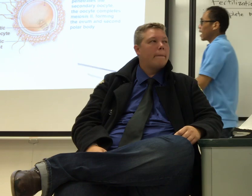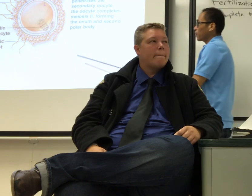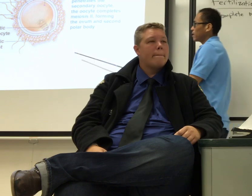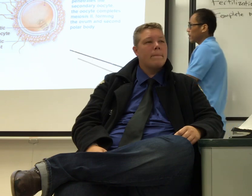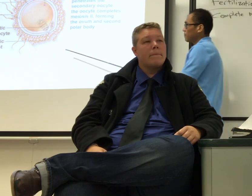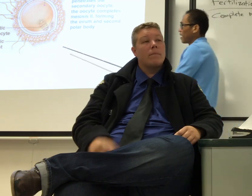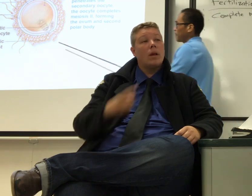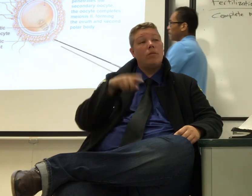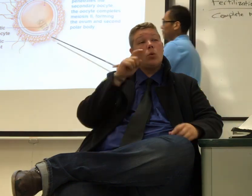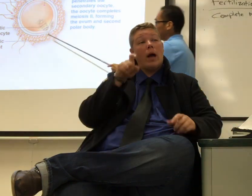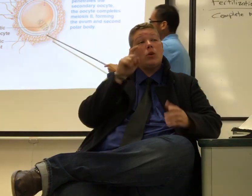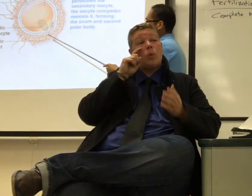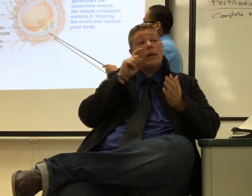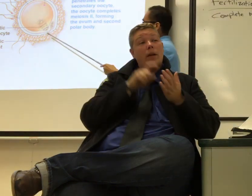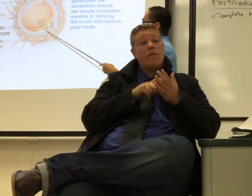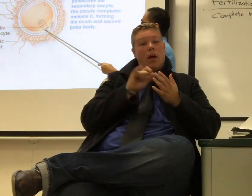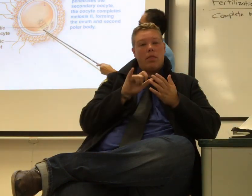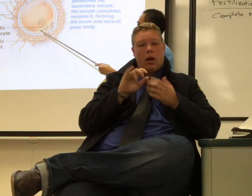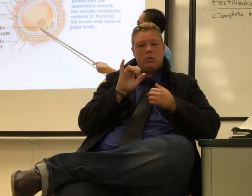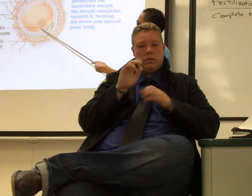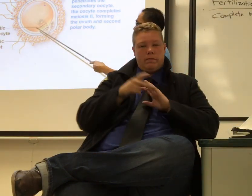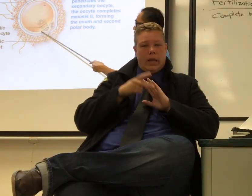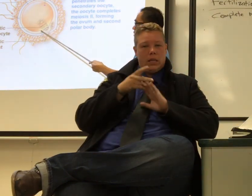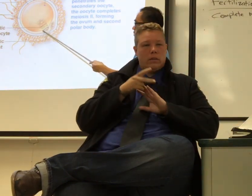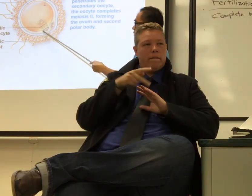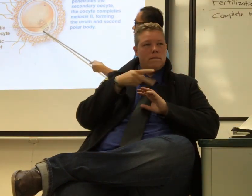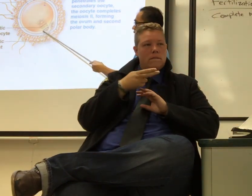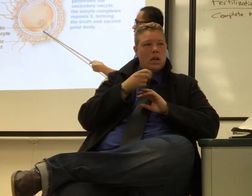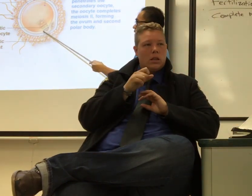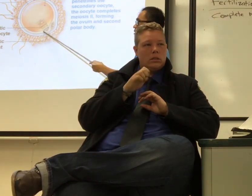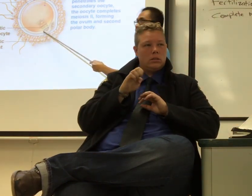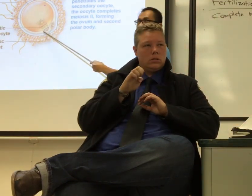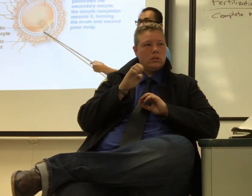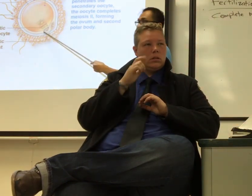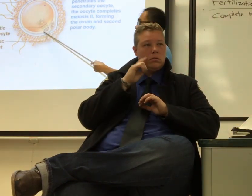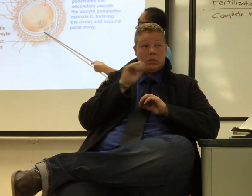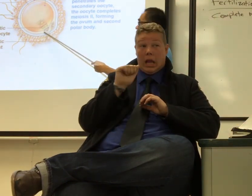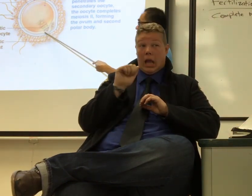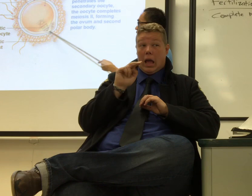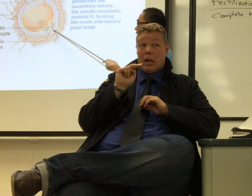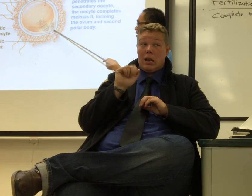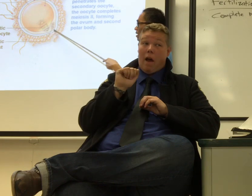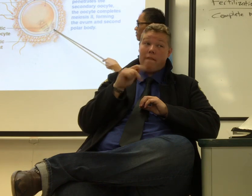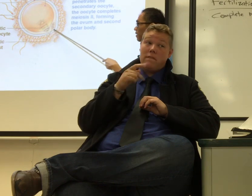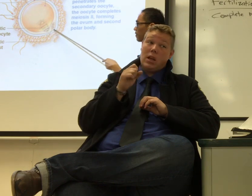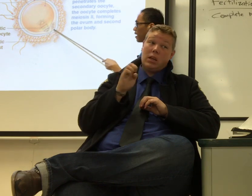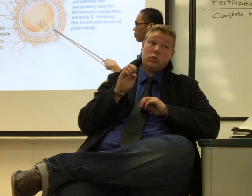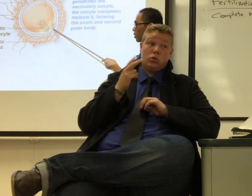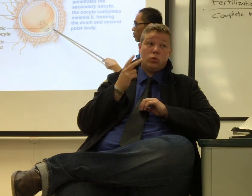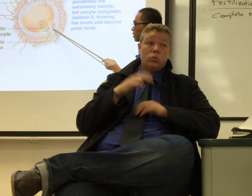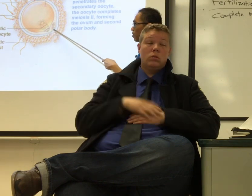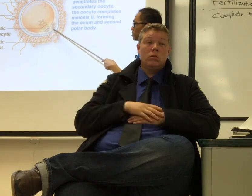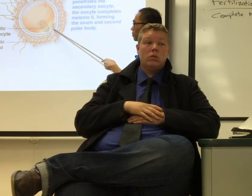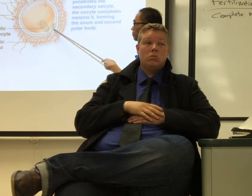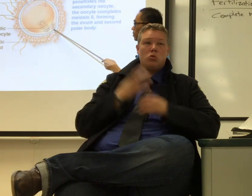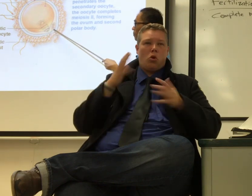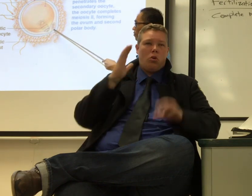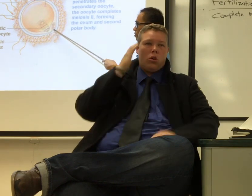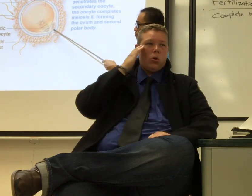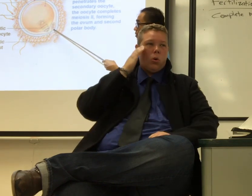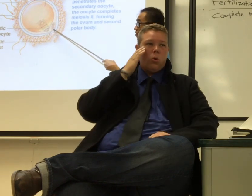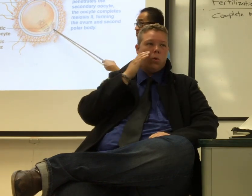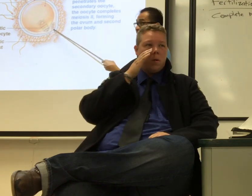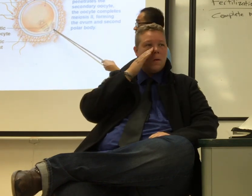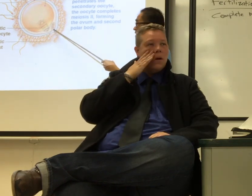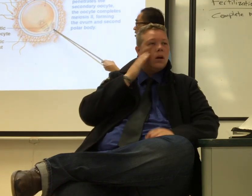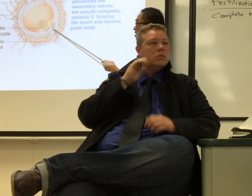I mean, if you had to identify that phase of meiosis, and phase two, if you had to identify that, we already know it's the